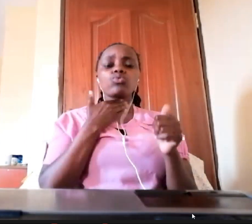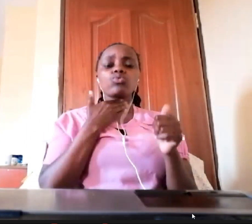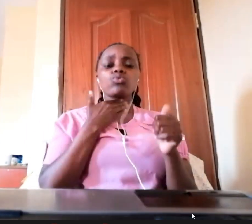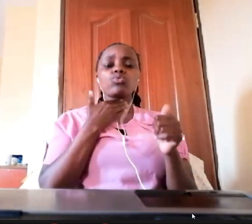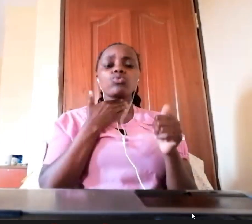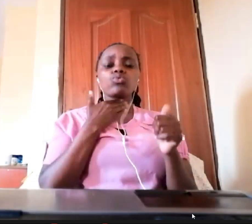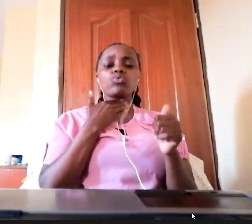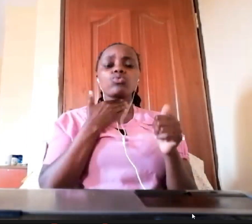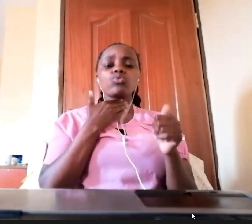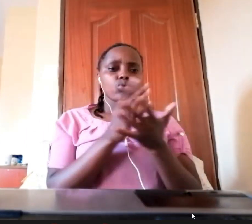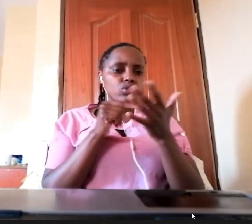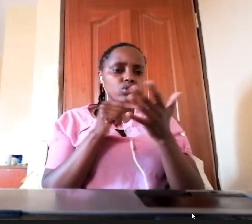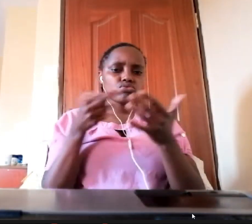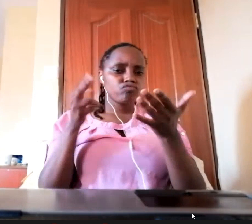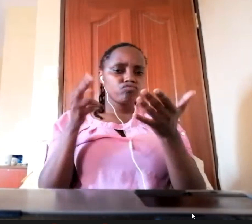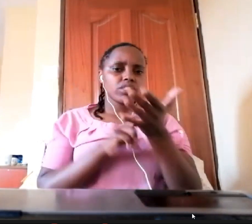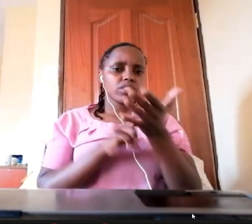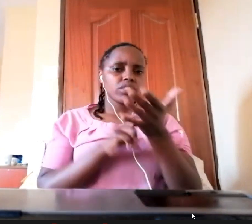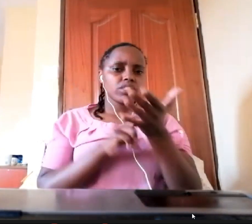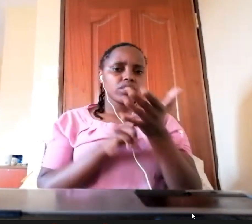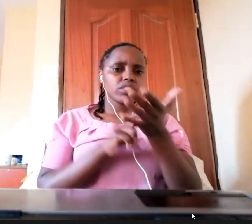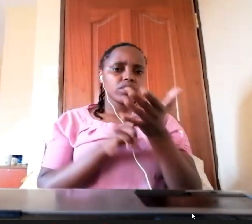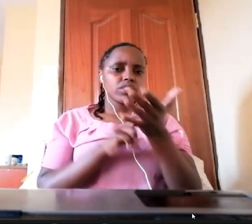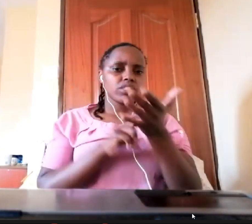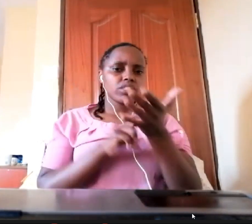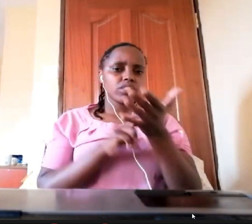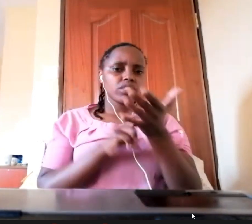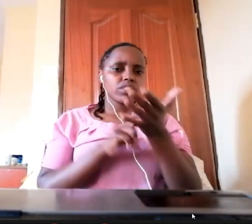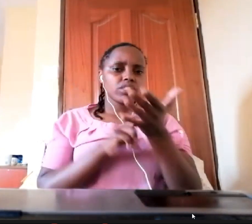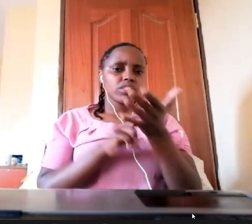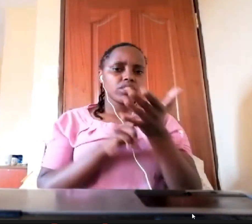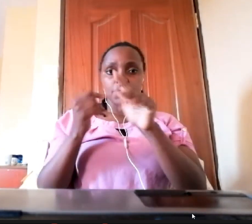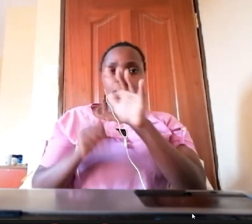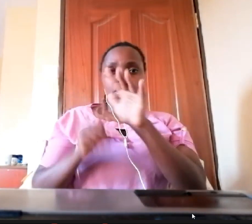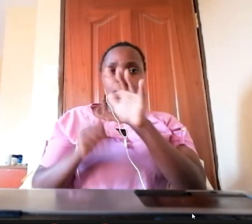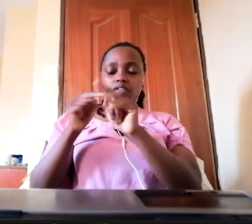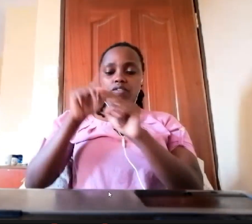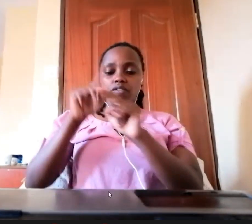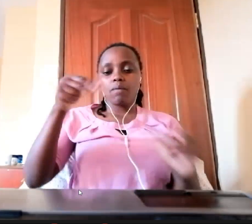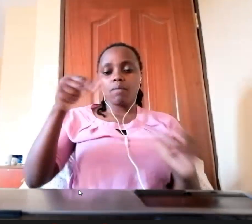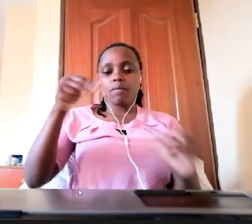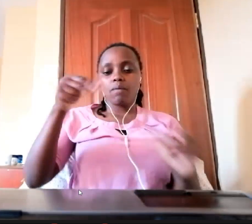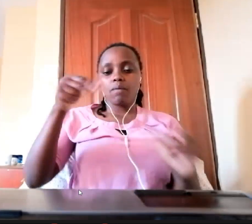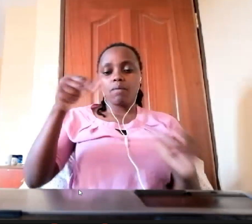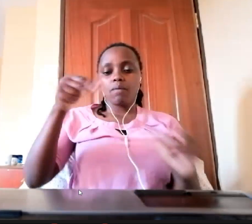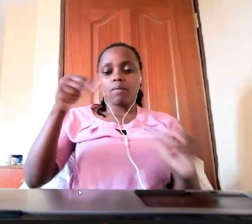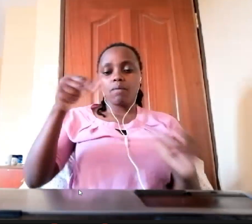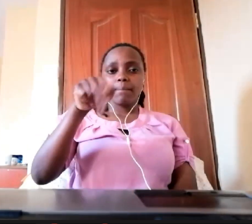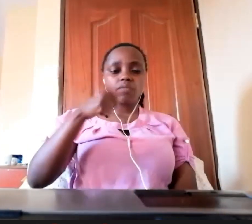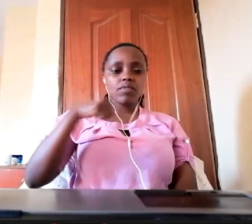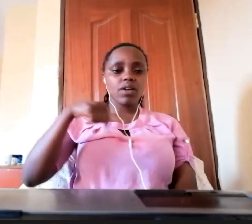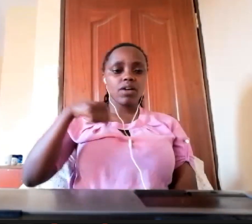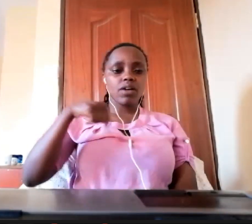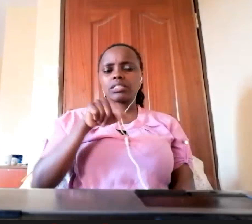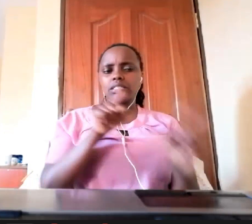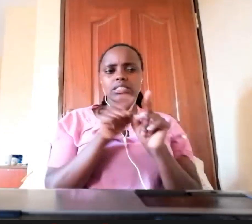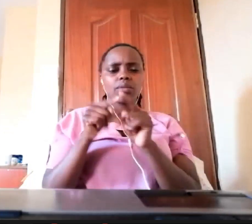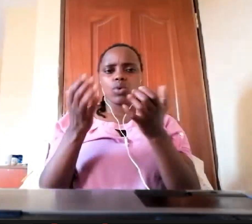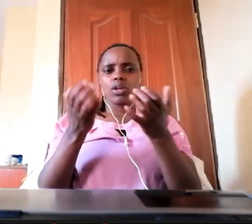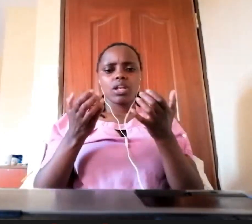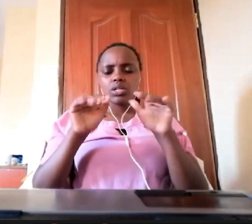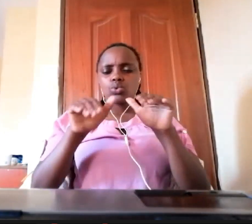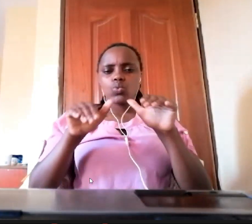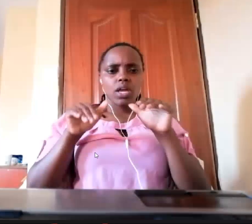really reiterate, and which came from Philip, is the fact that we don't necessarily need to wait